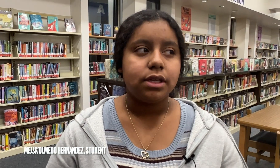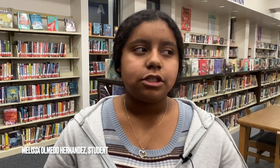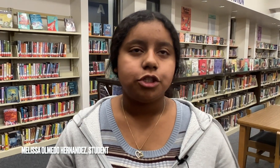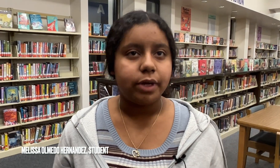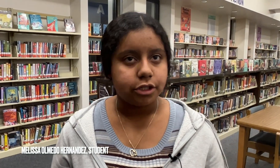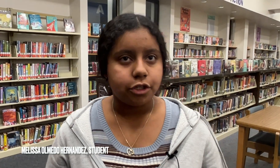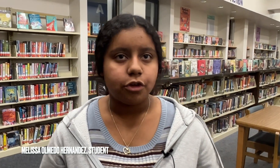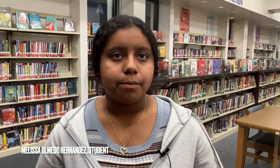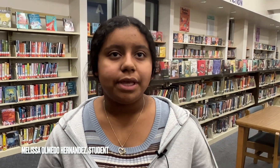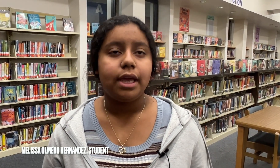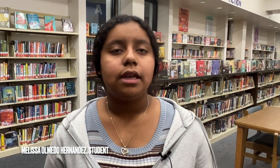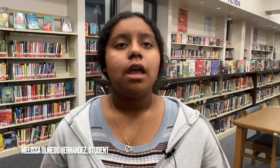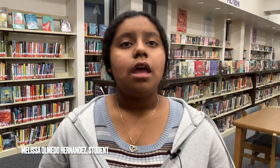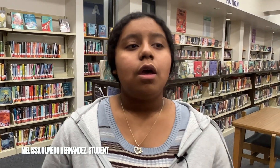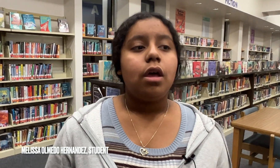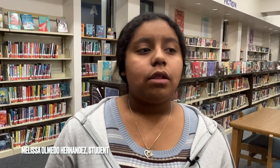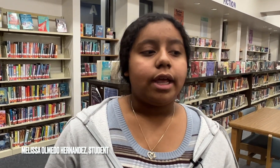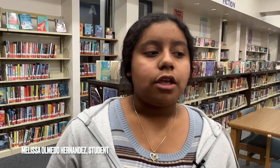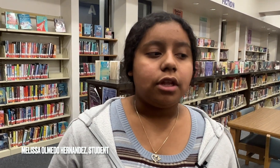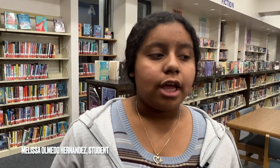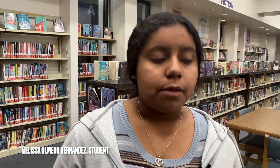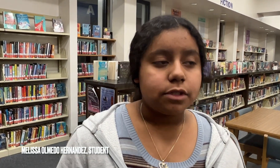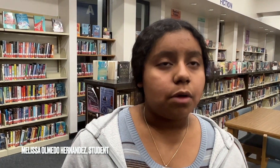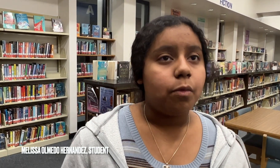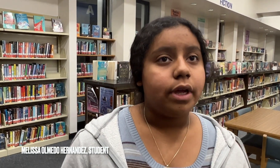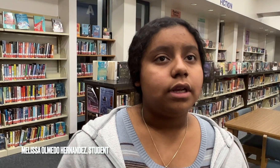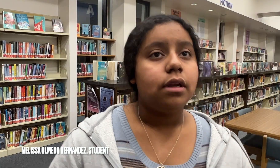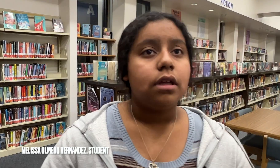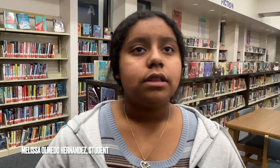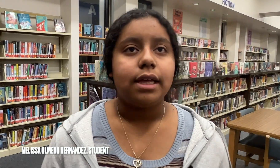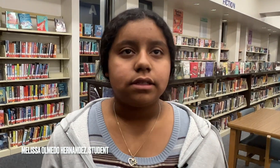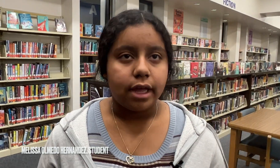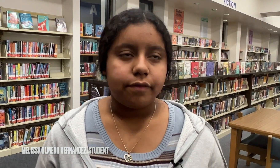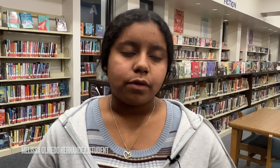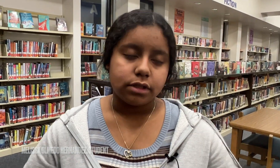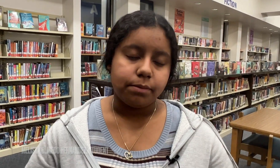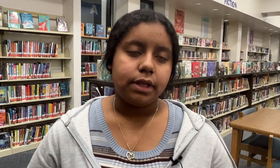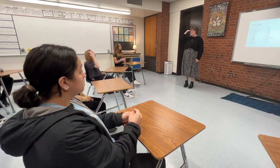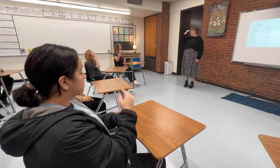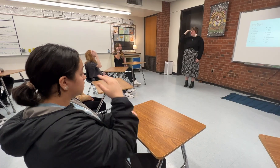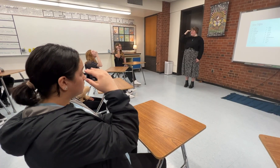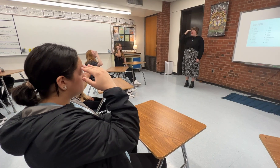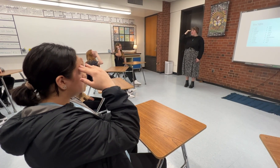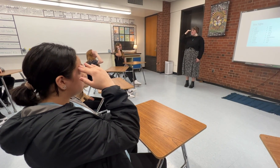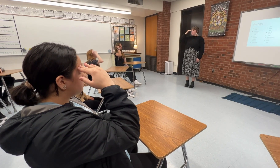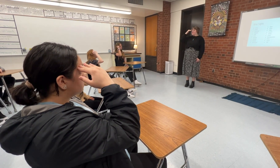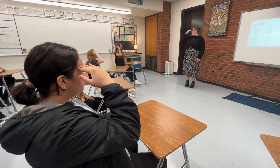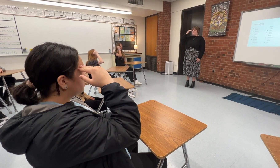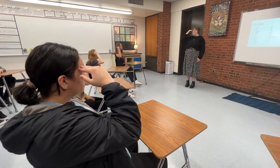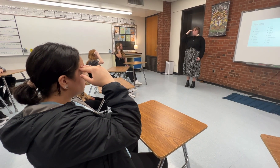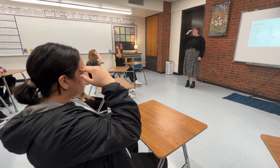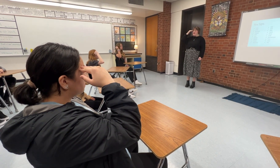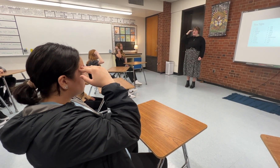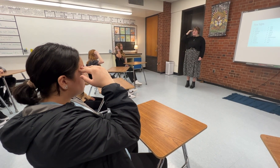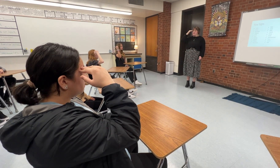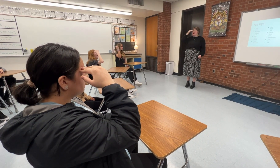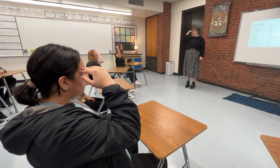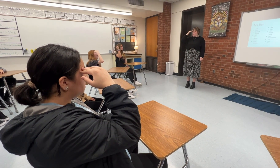situation you can be in. Like you need to help someone that's deaf or something then of course you're going to have to use the sign language and